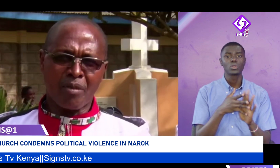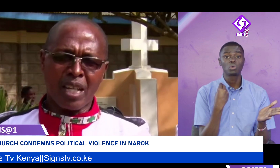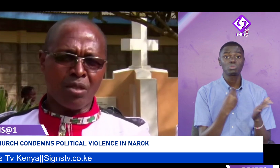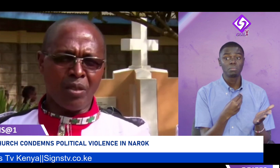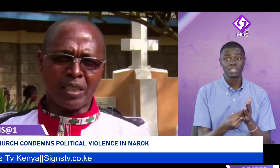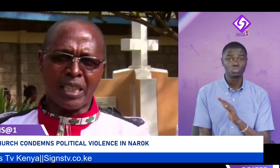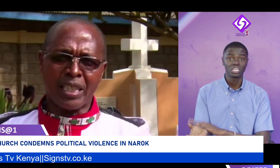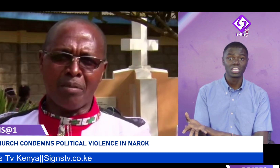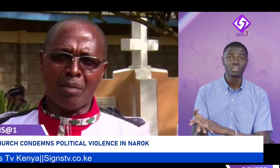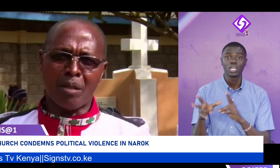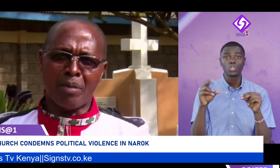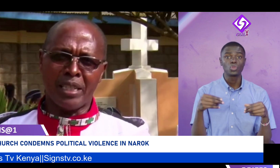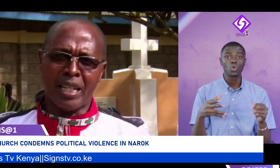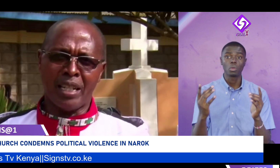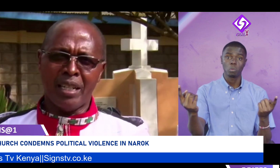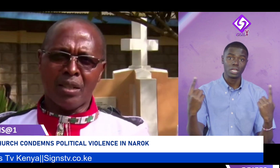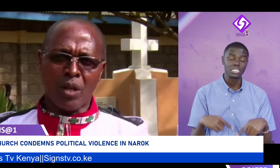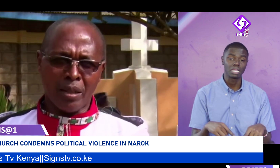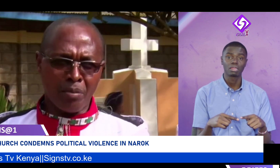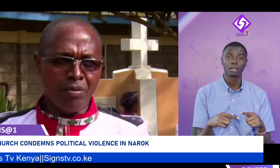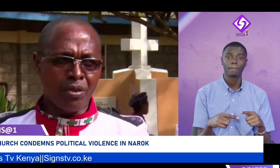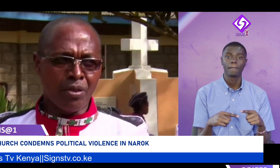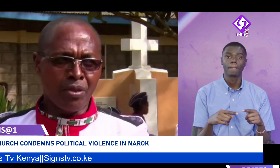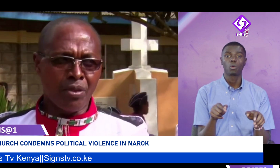hakuna vile wataingia mambo ambaye ni ya kuharibifu.